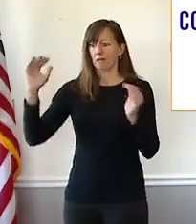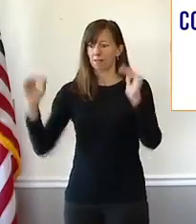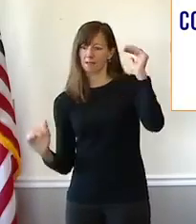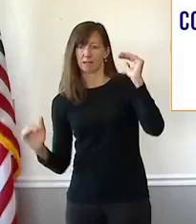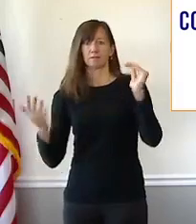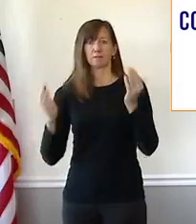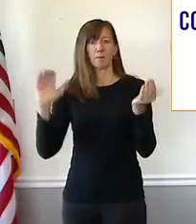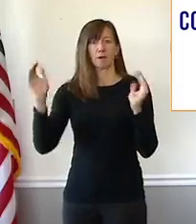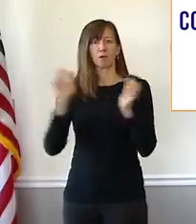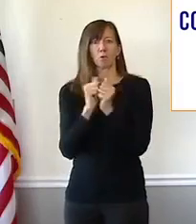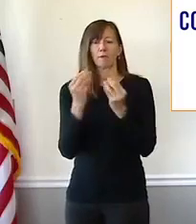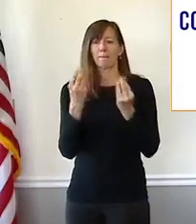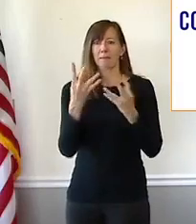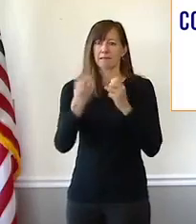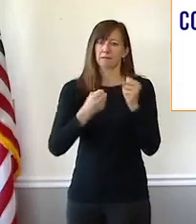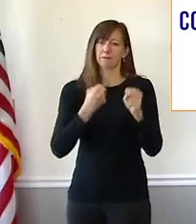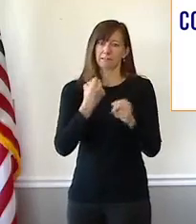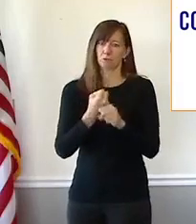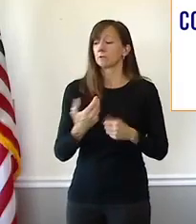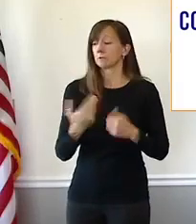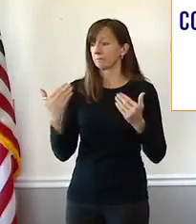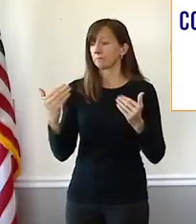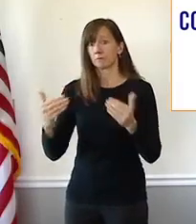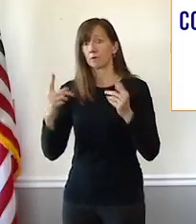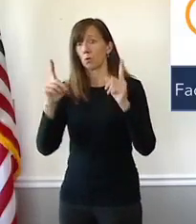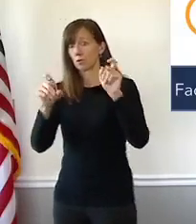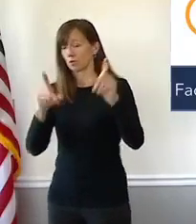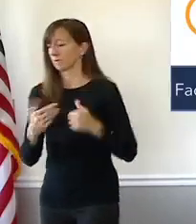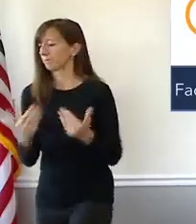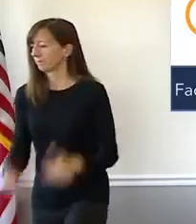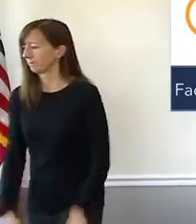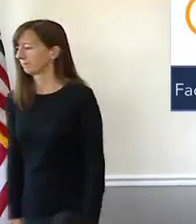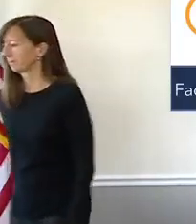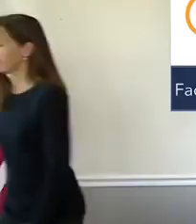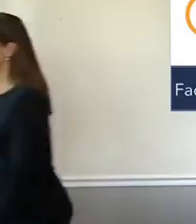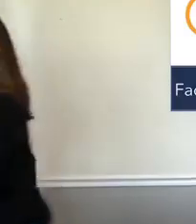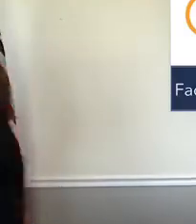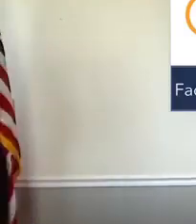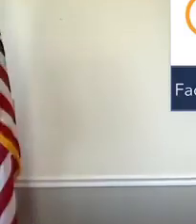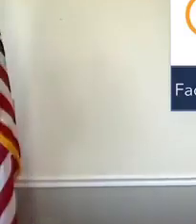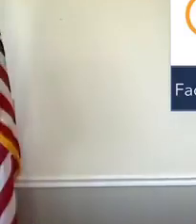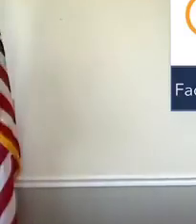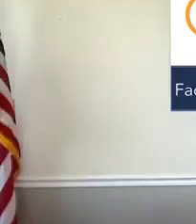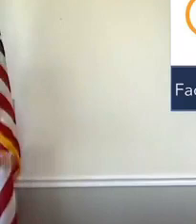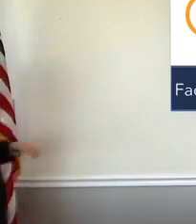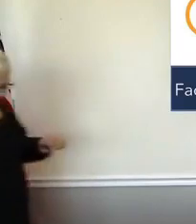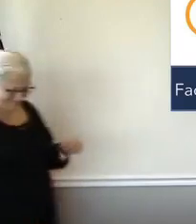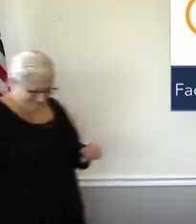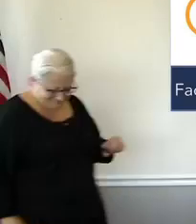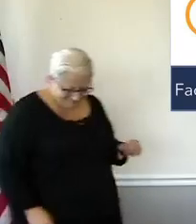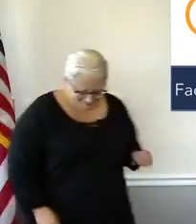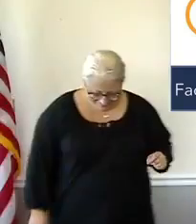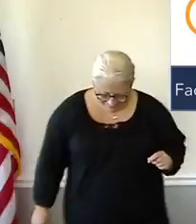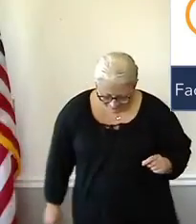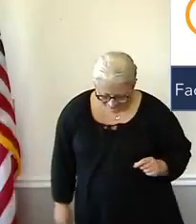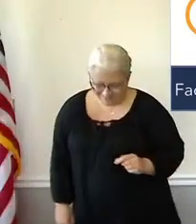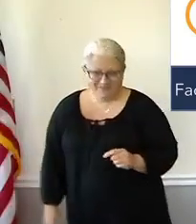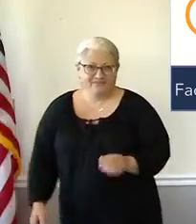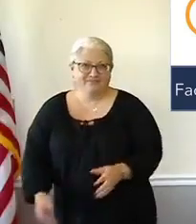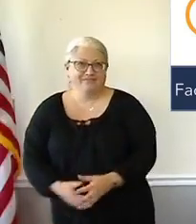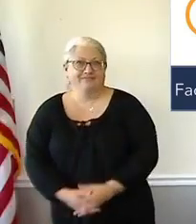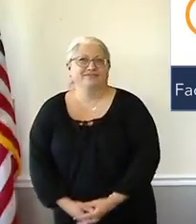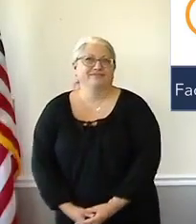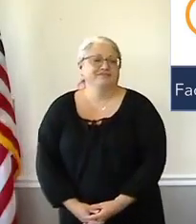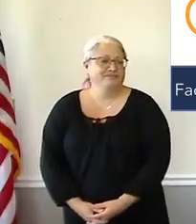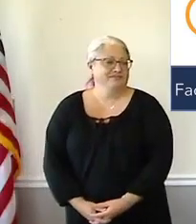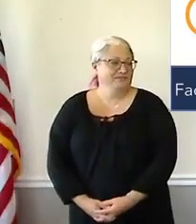aware of that. Let's get to a couple questions, and I'll let you go through there. You bet.